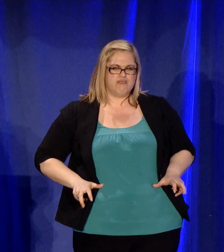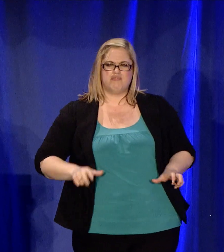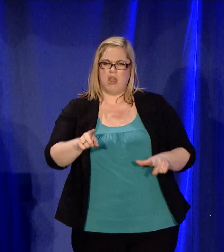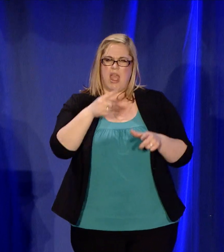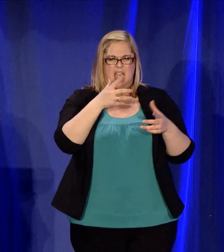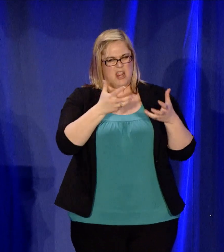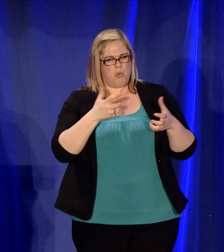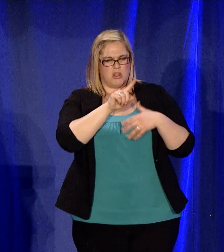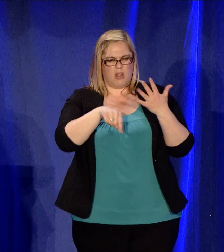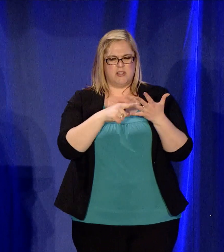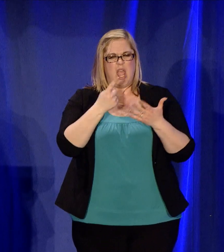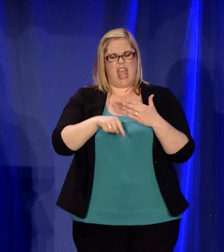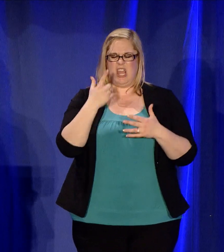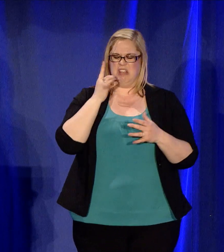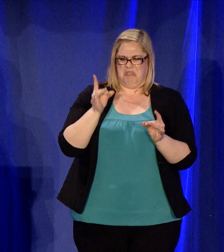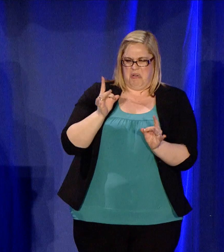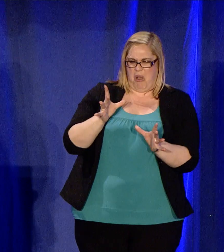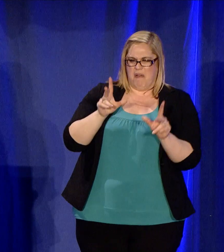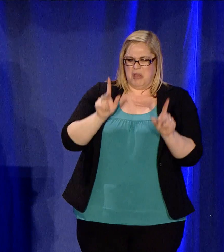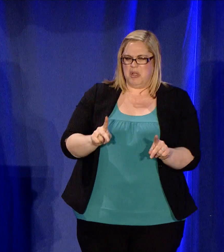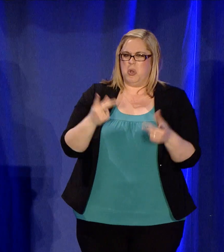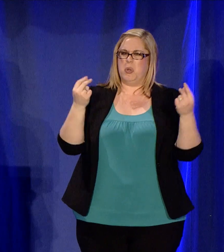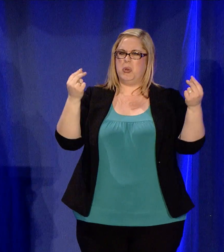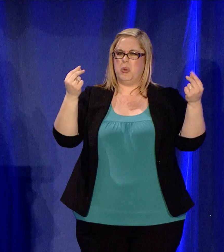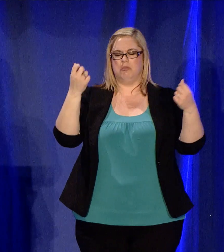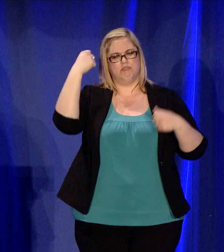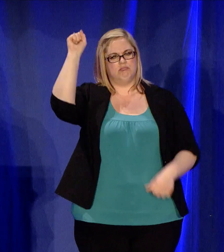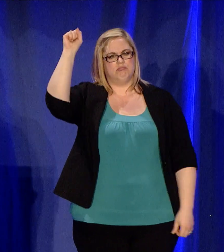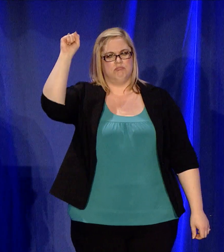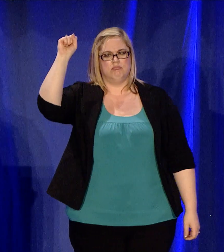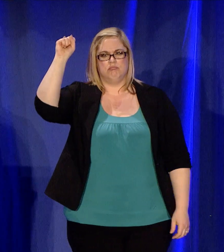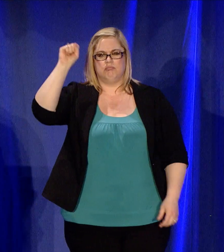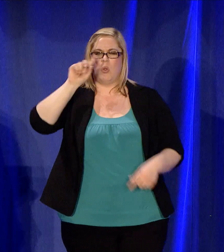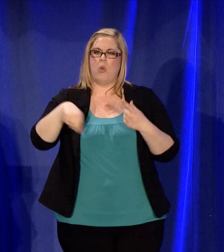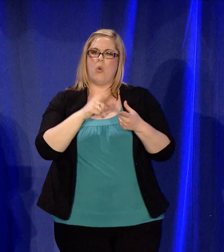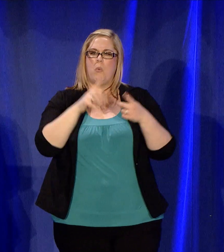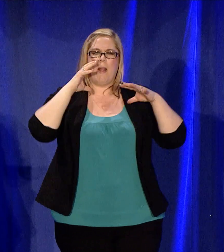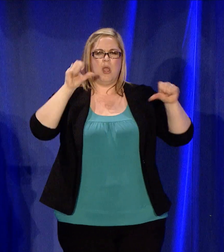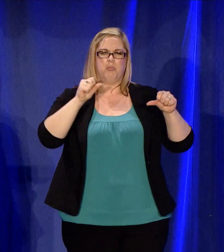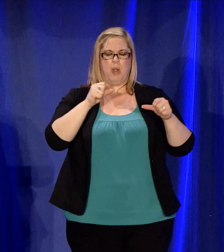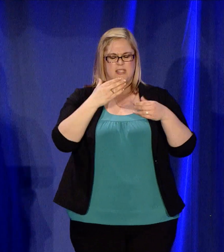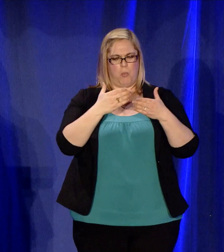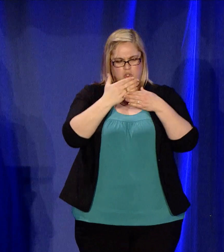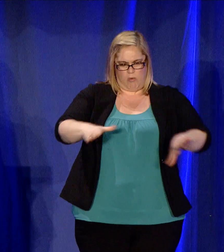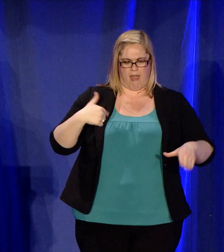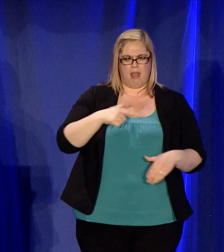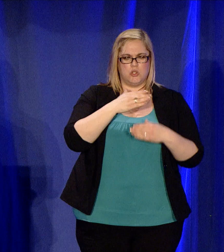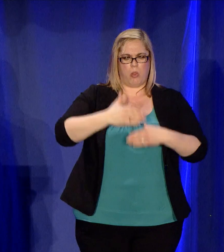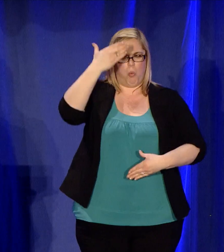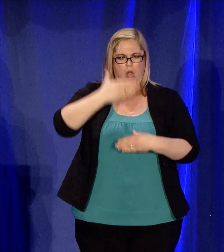is despicable, what must we do? When the president would build walls to divide us, what must we